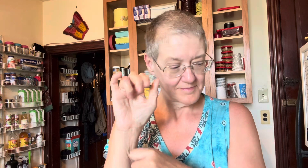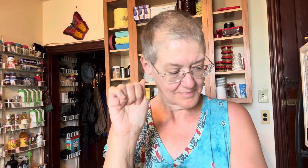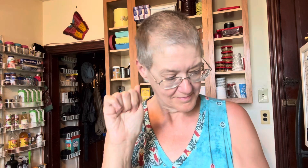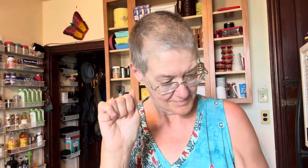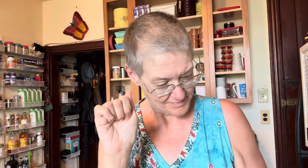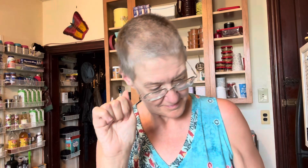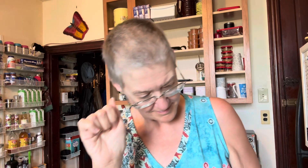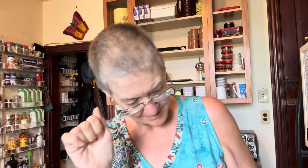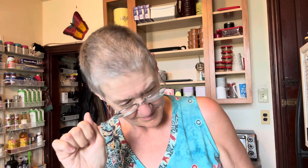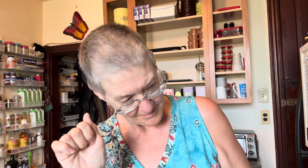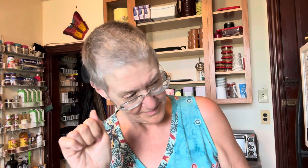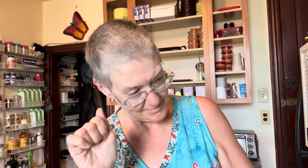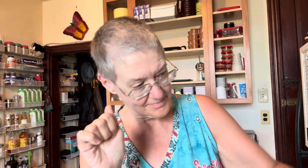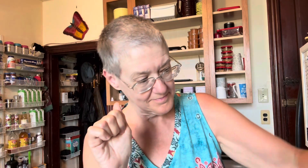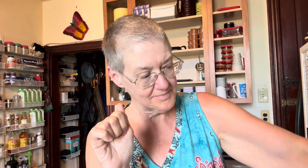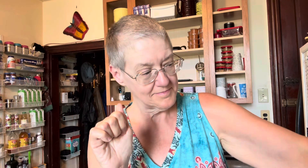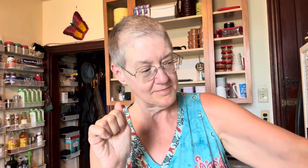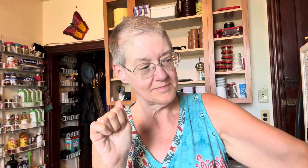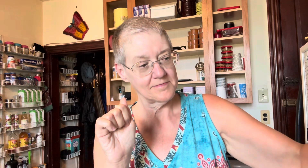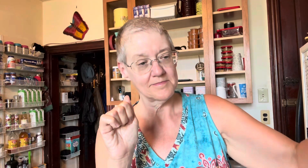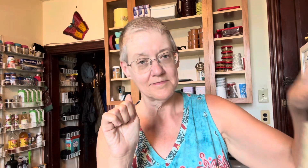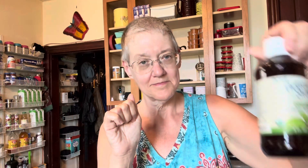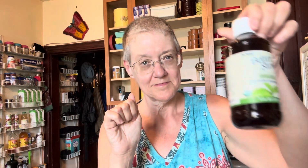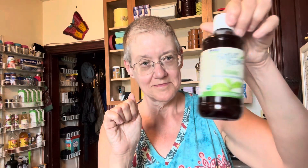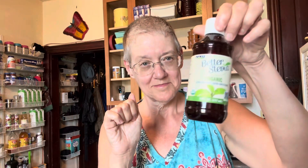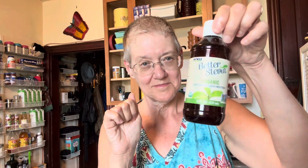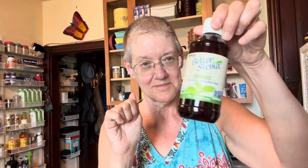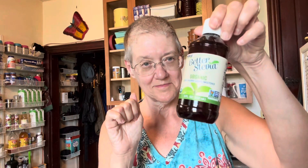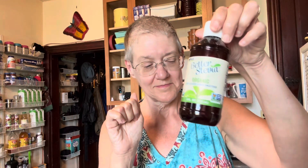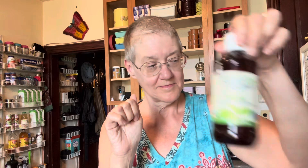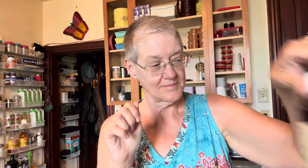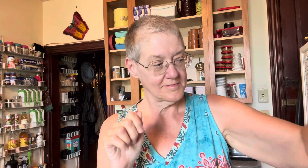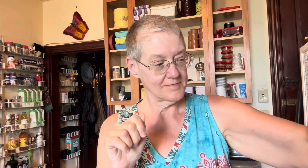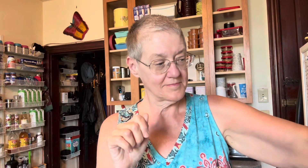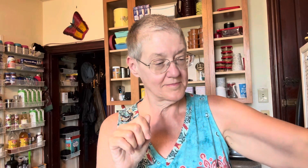liquid stevia. Where is it? Here it is.